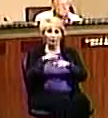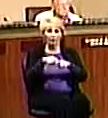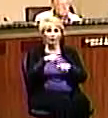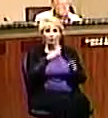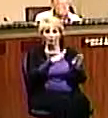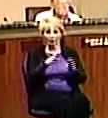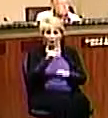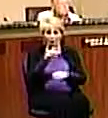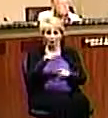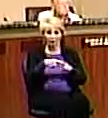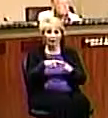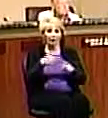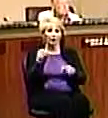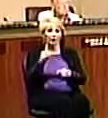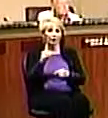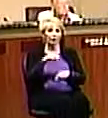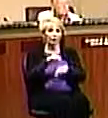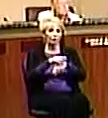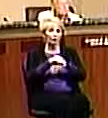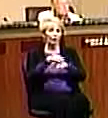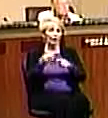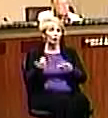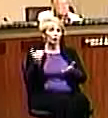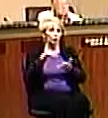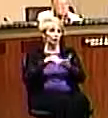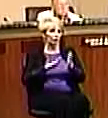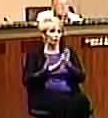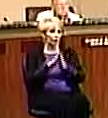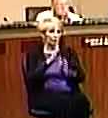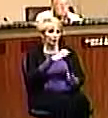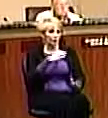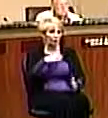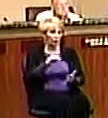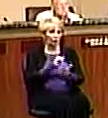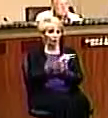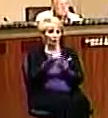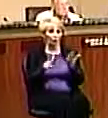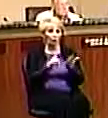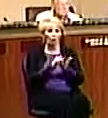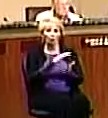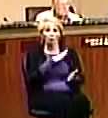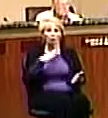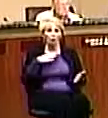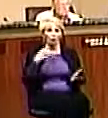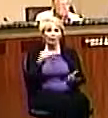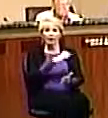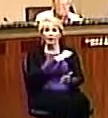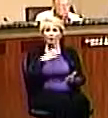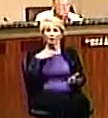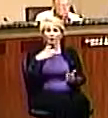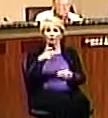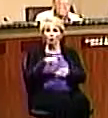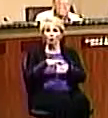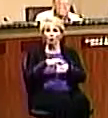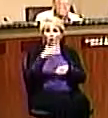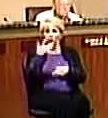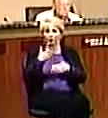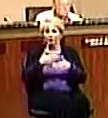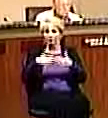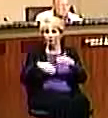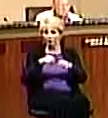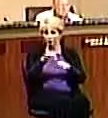Zoning, Recreation Advisory, and the Redevelopment Commission. Those are all boards and commissions that have terms expiring in June.